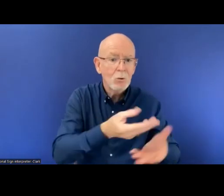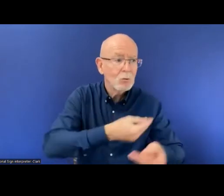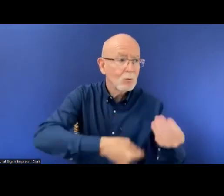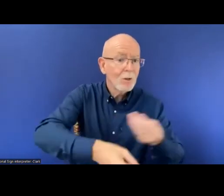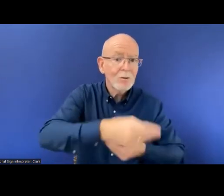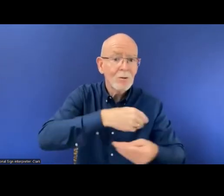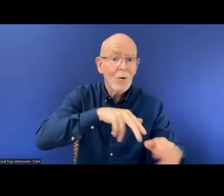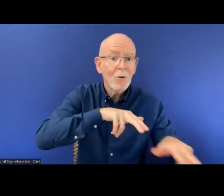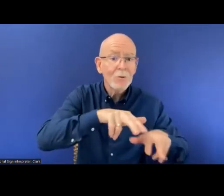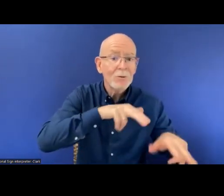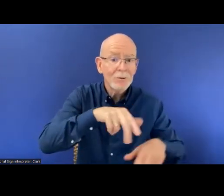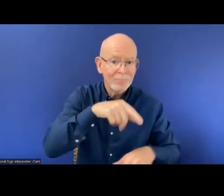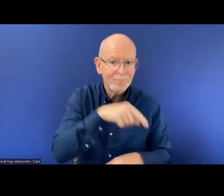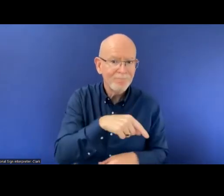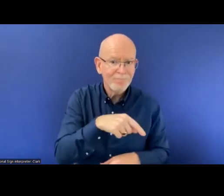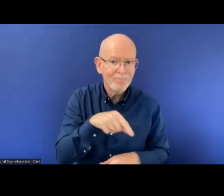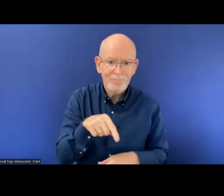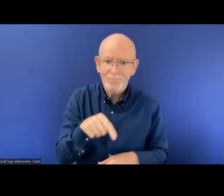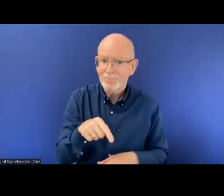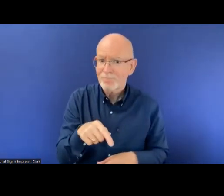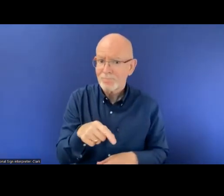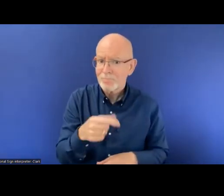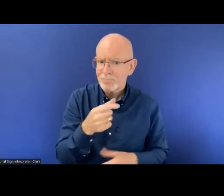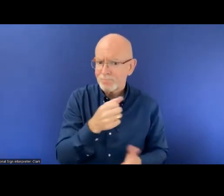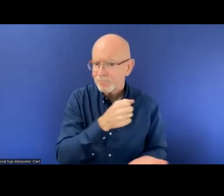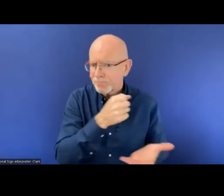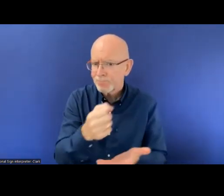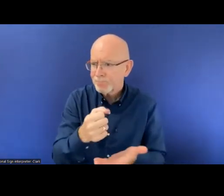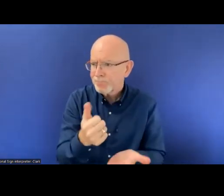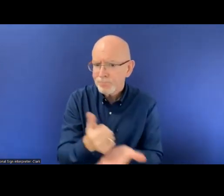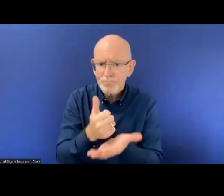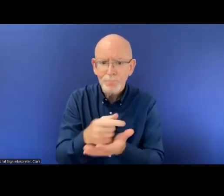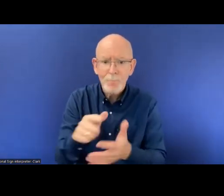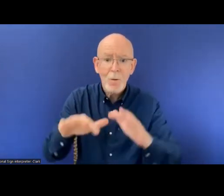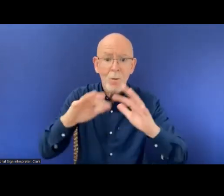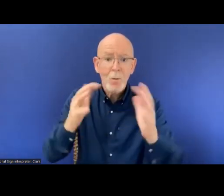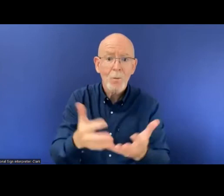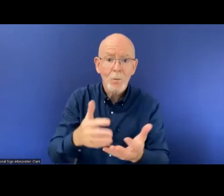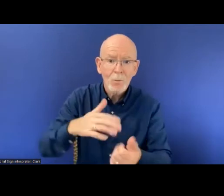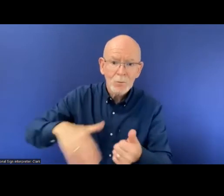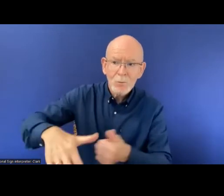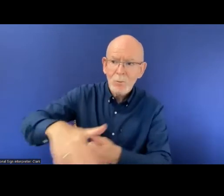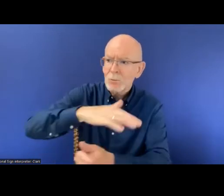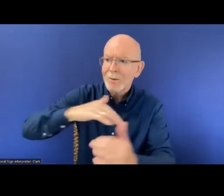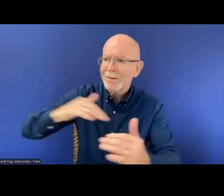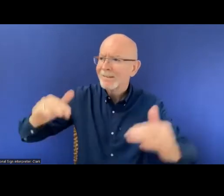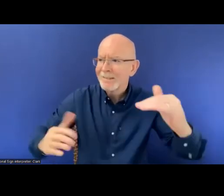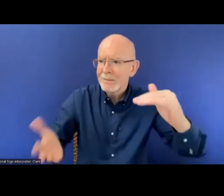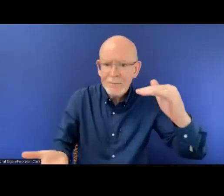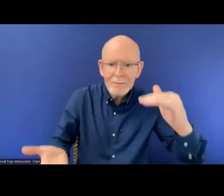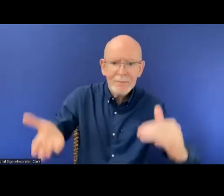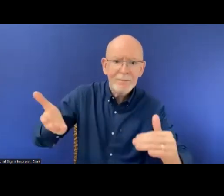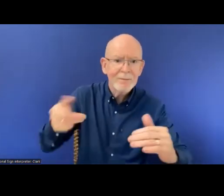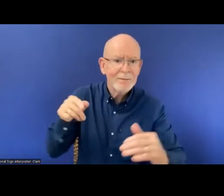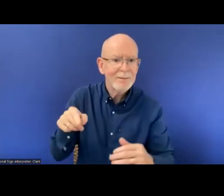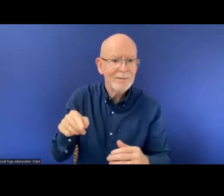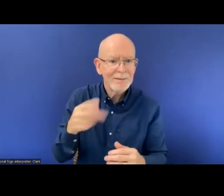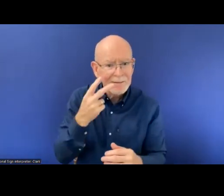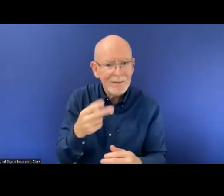eye health. That's our main point today. But let's be honest, there has been limited progress in